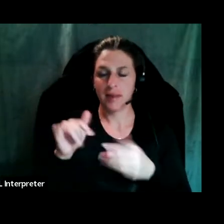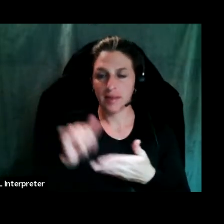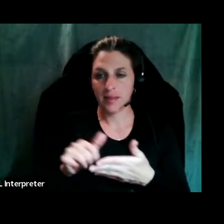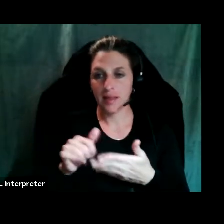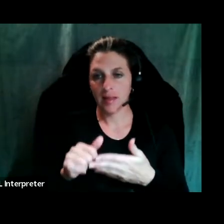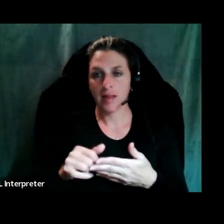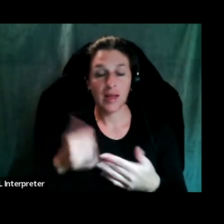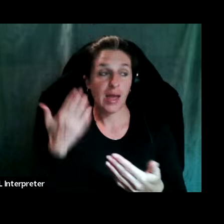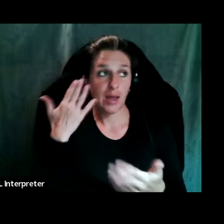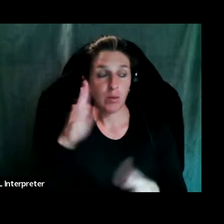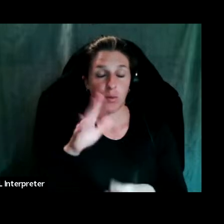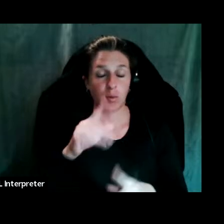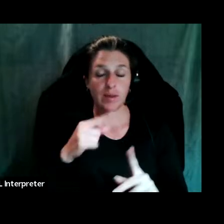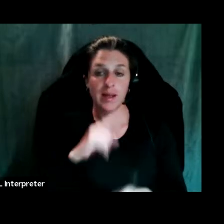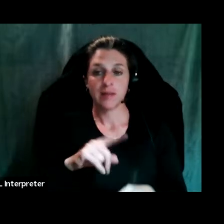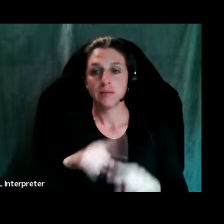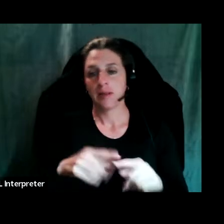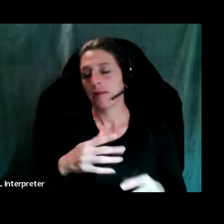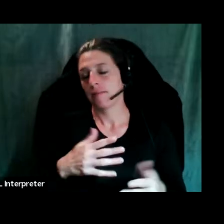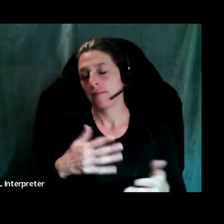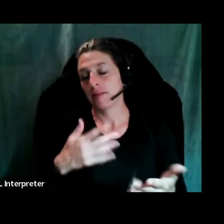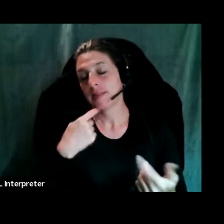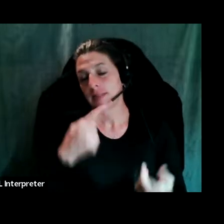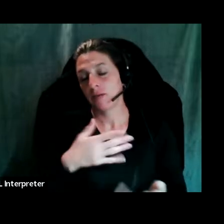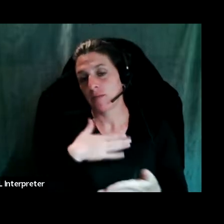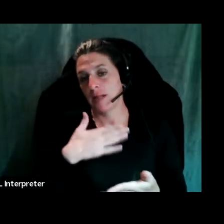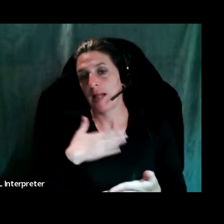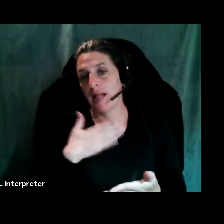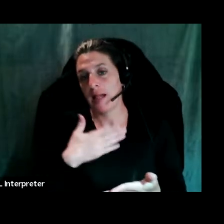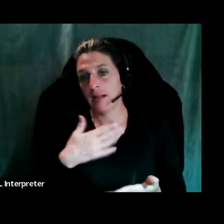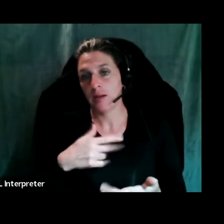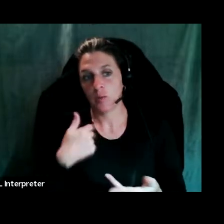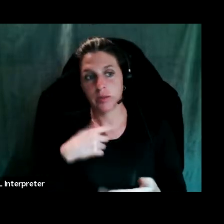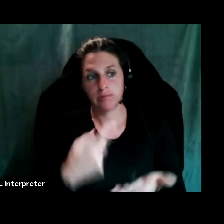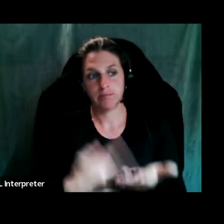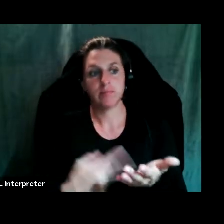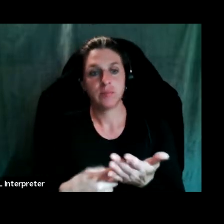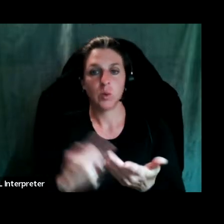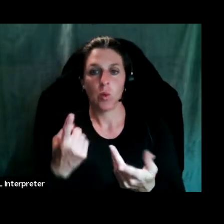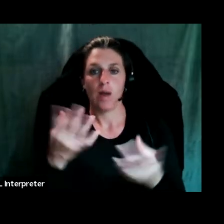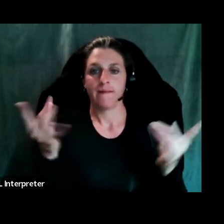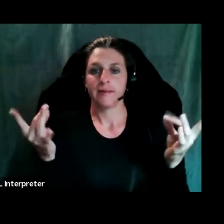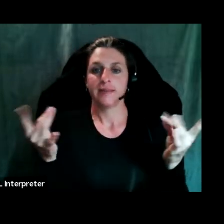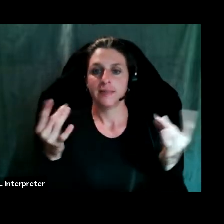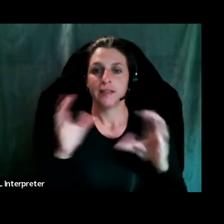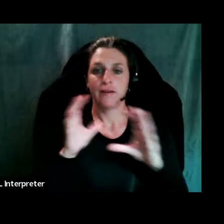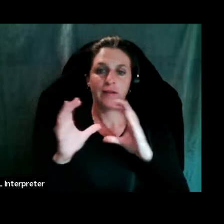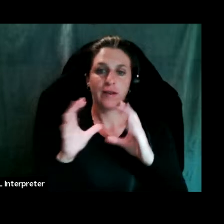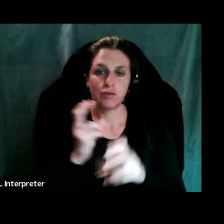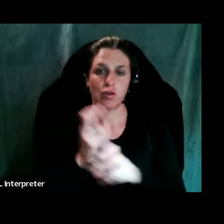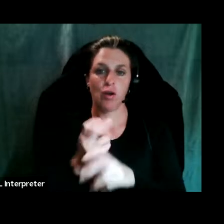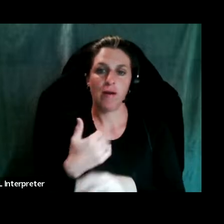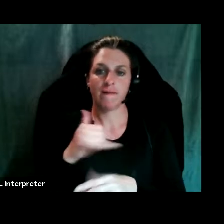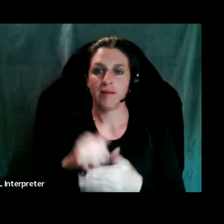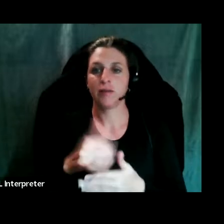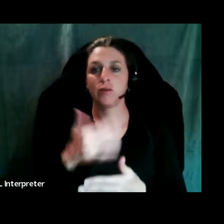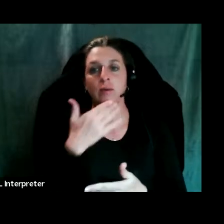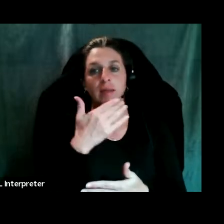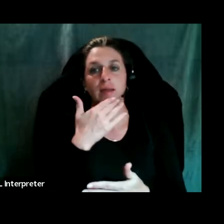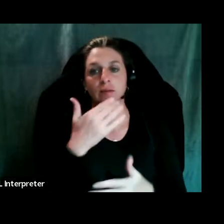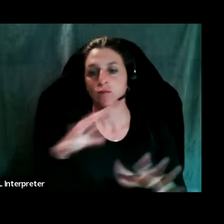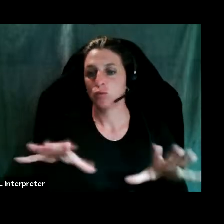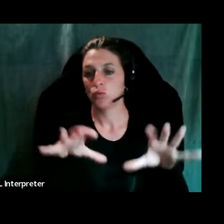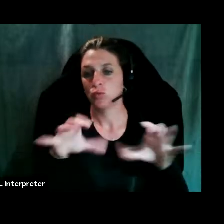want to say that I'm glad that we're looking at this. And it's one of those crunchy conversations that's hard to have. Thank you. Thanks. Thank you for doing this.